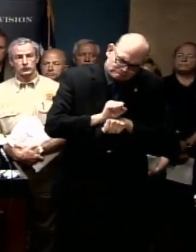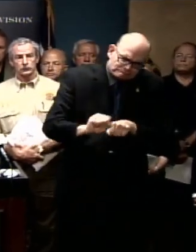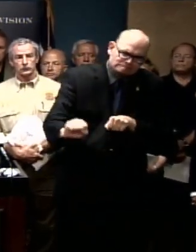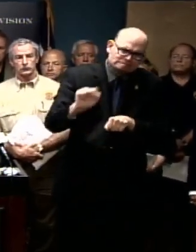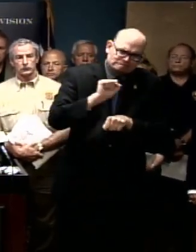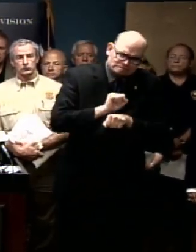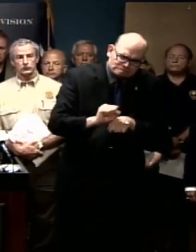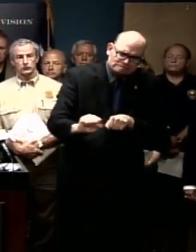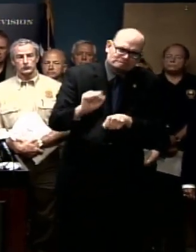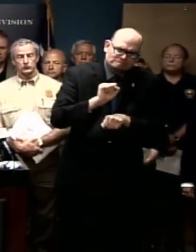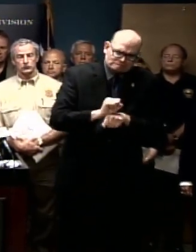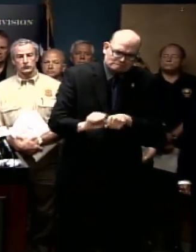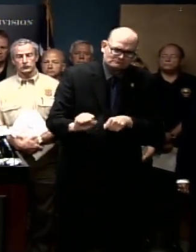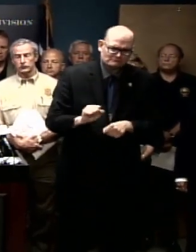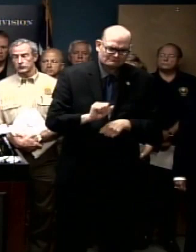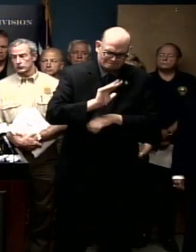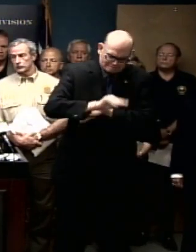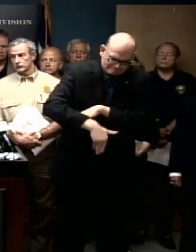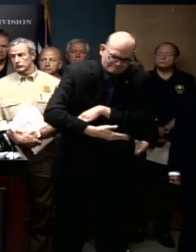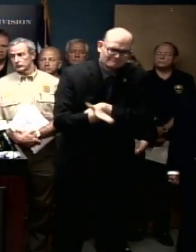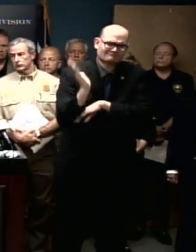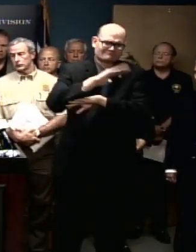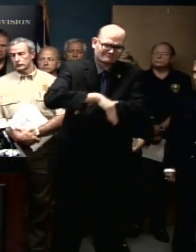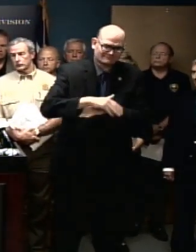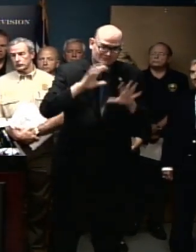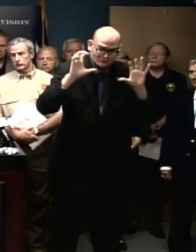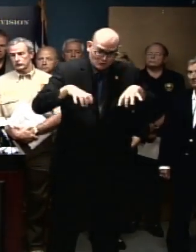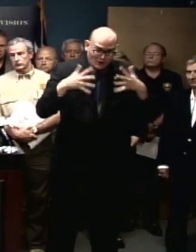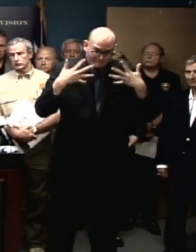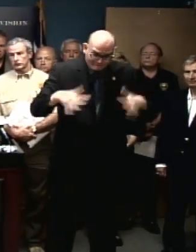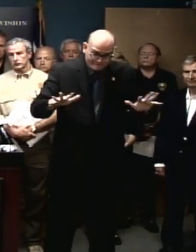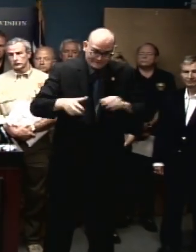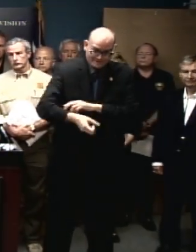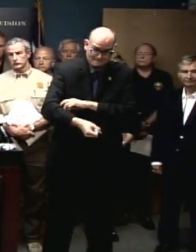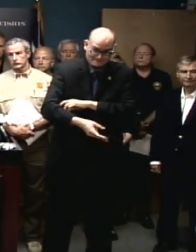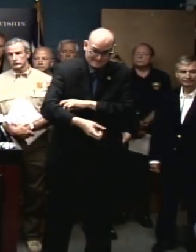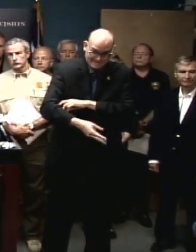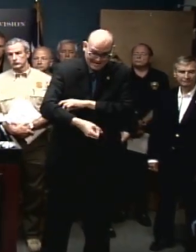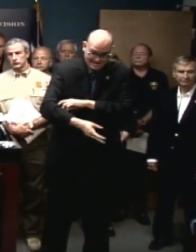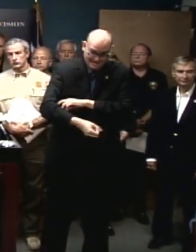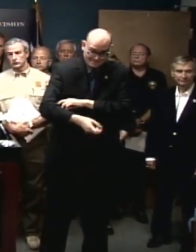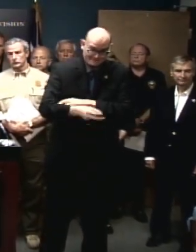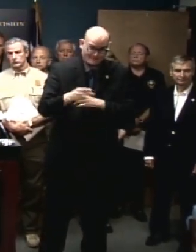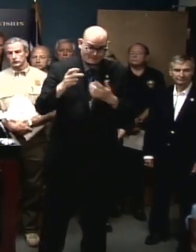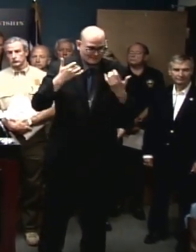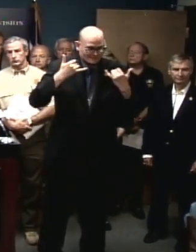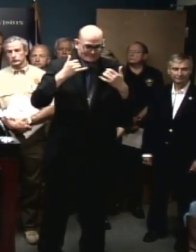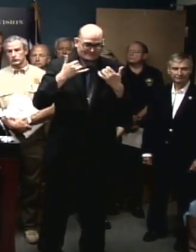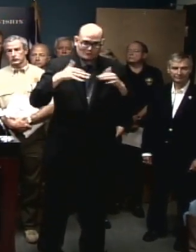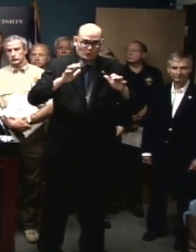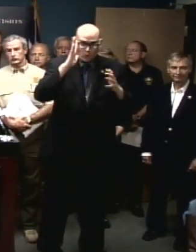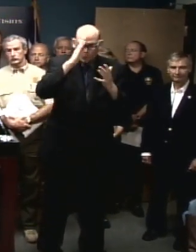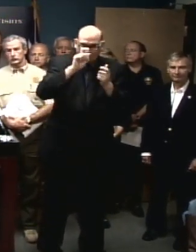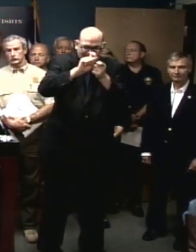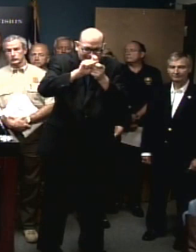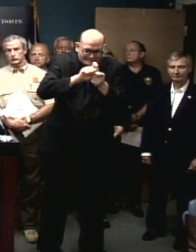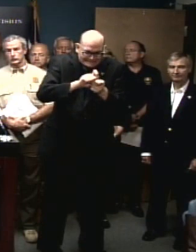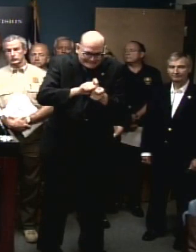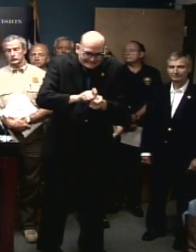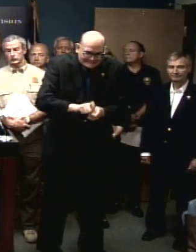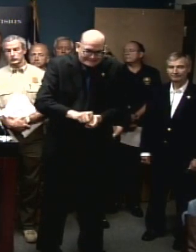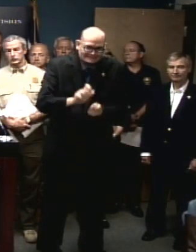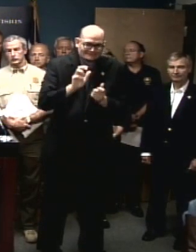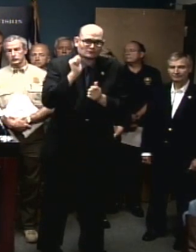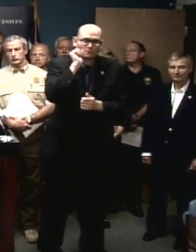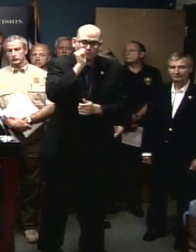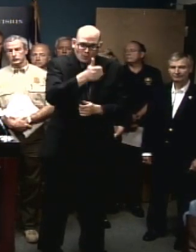leave until closer to midnight tonight, there's still a lot that we don't know, but I think at least tomorrow we will be able to actually have